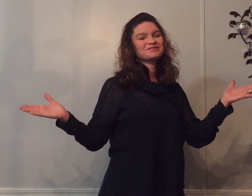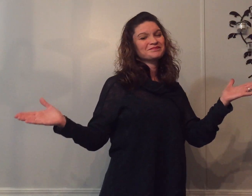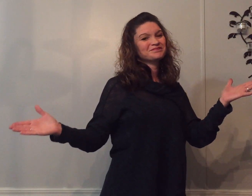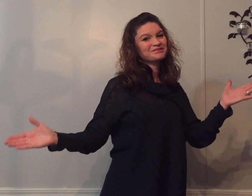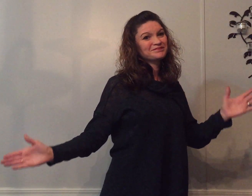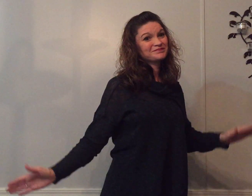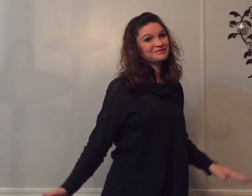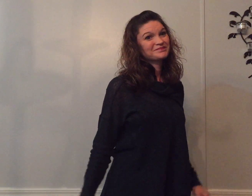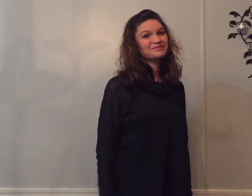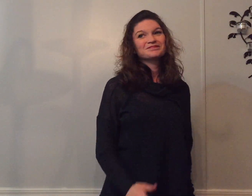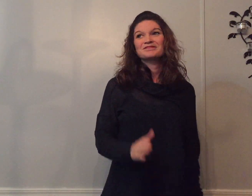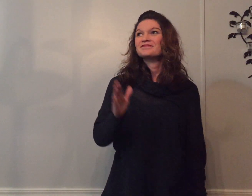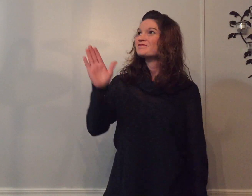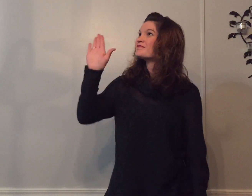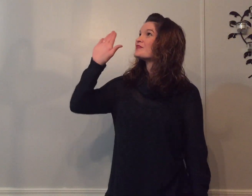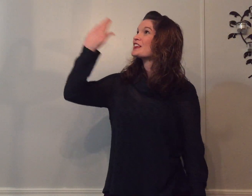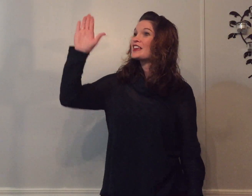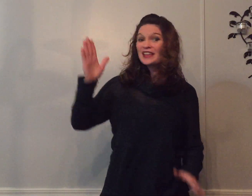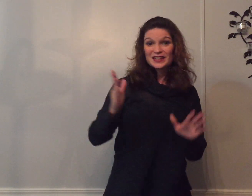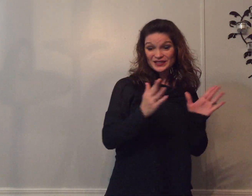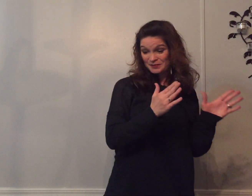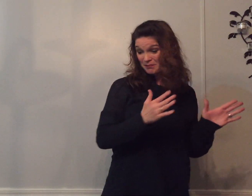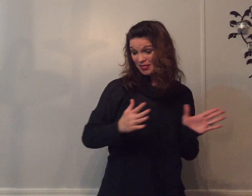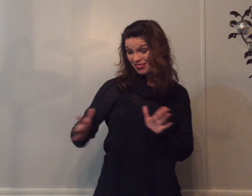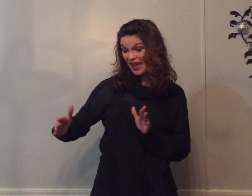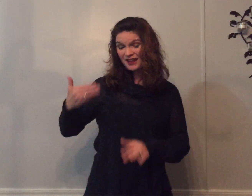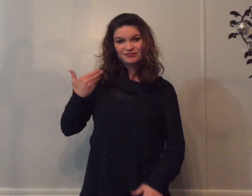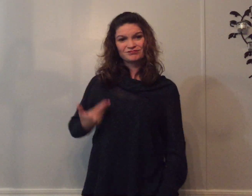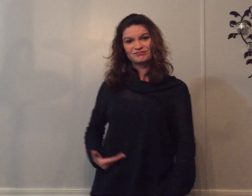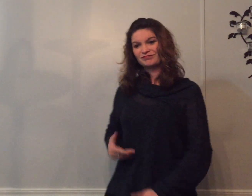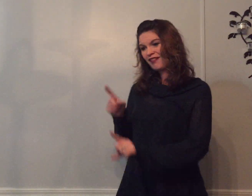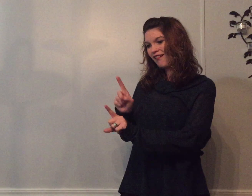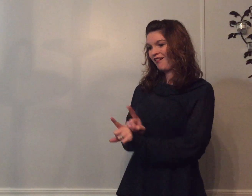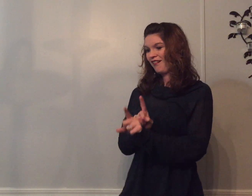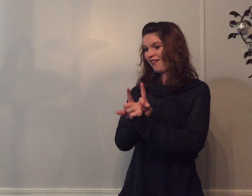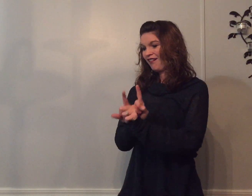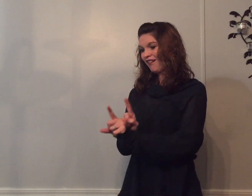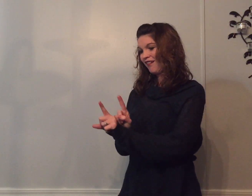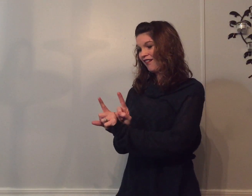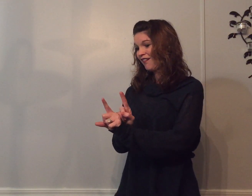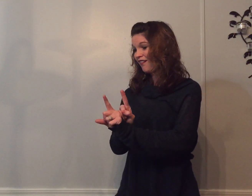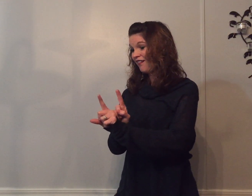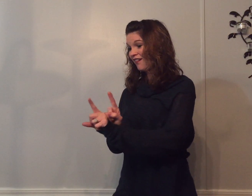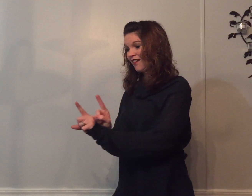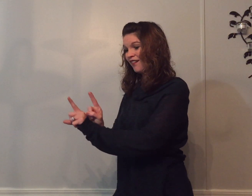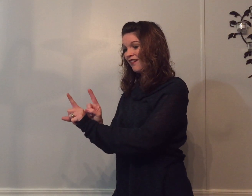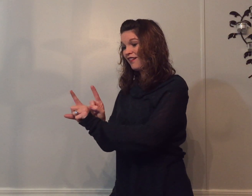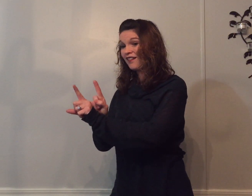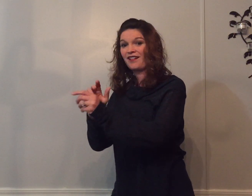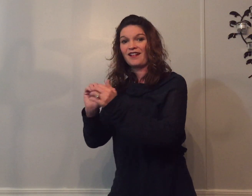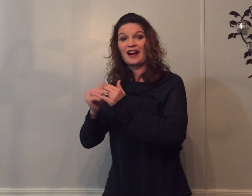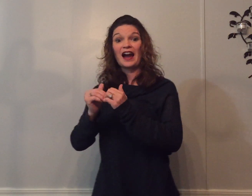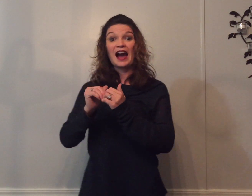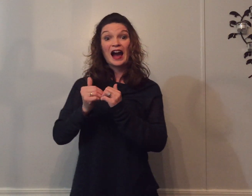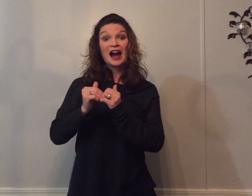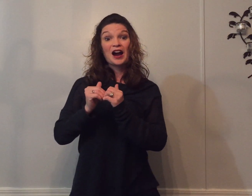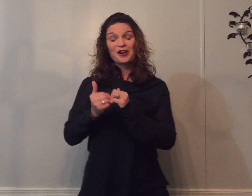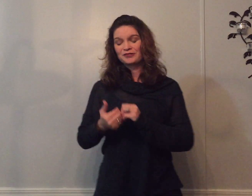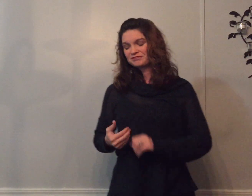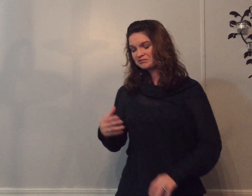I